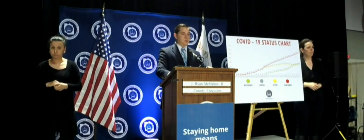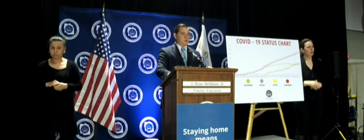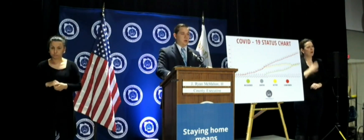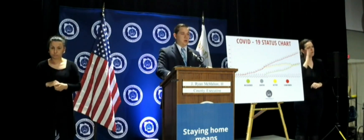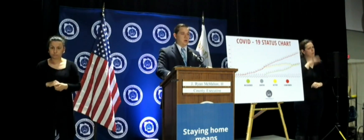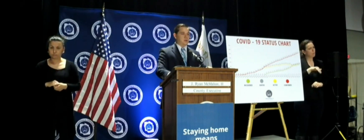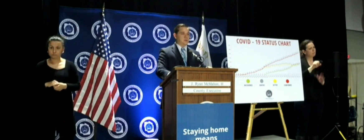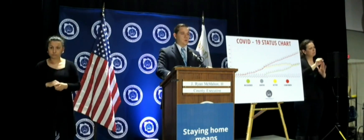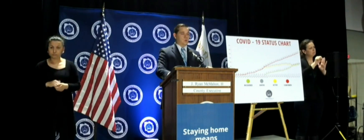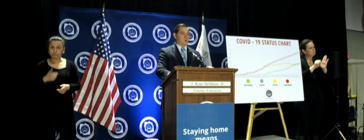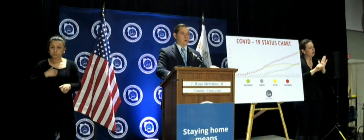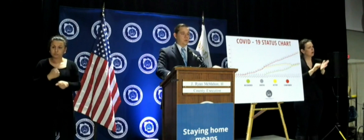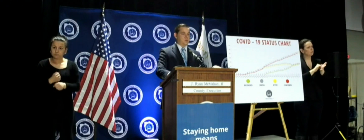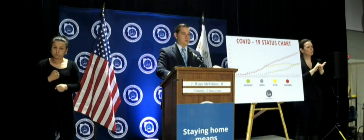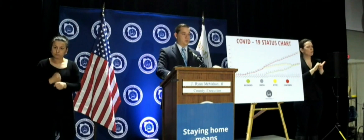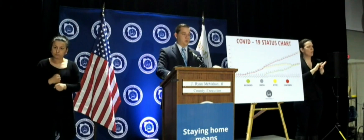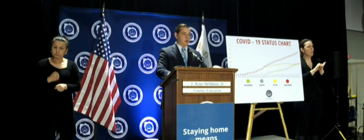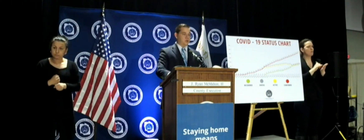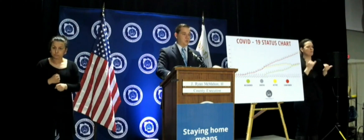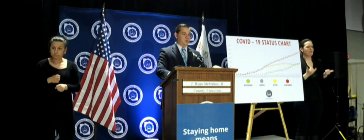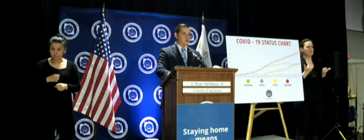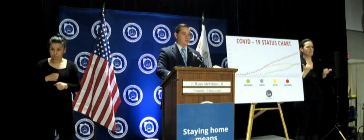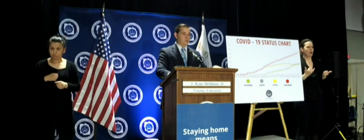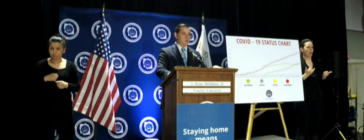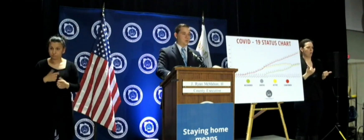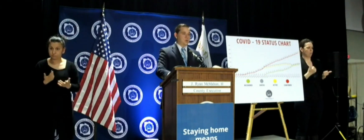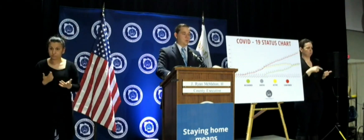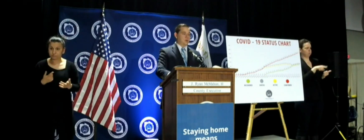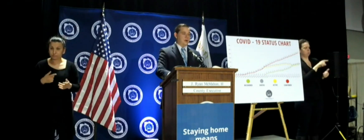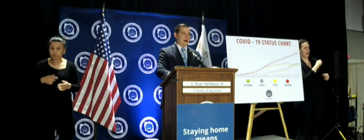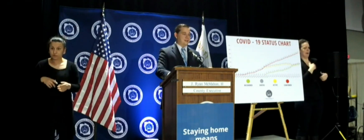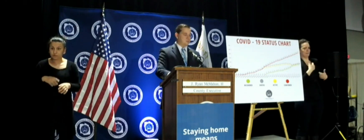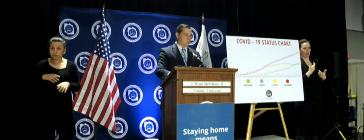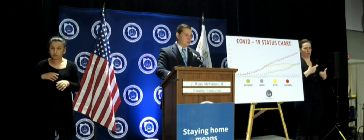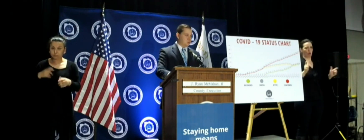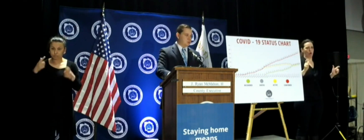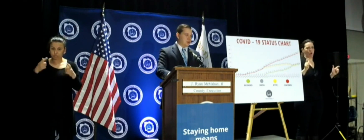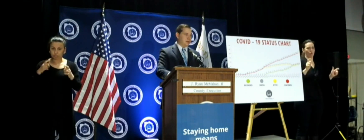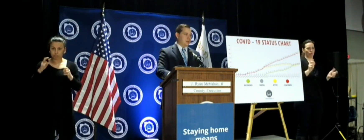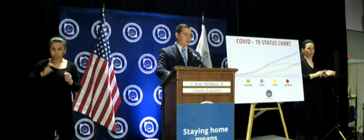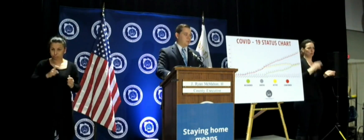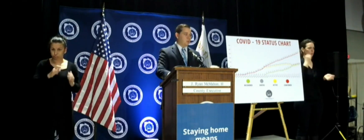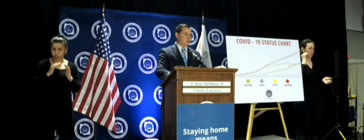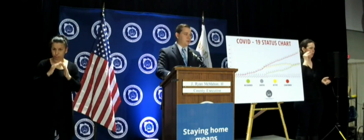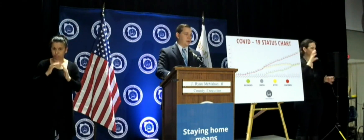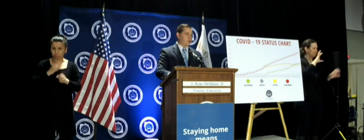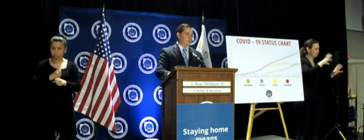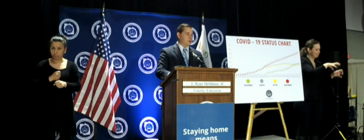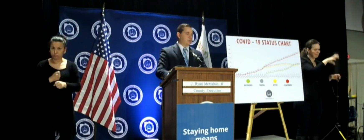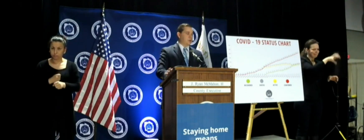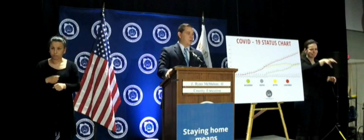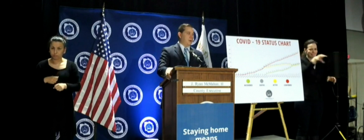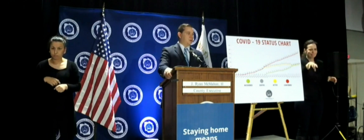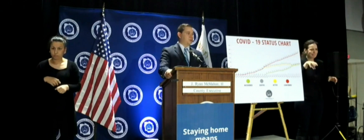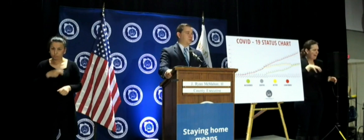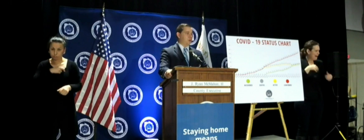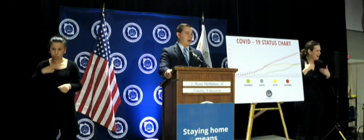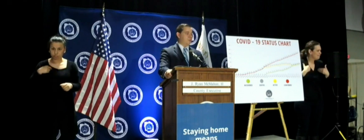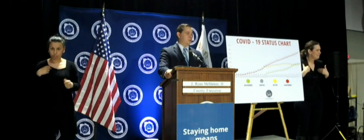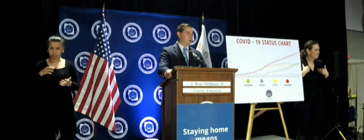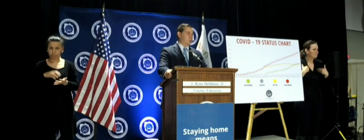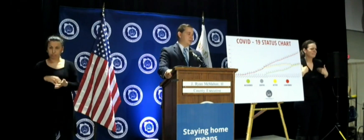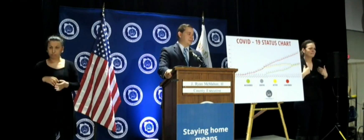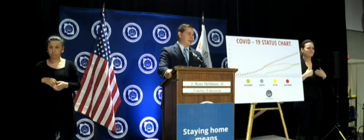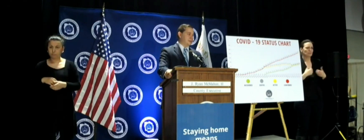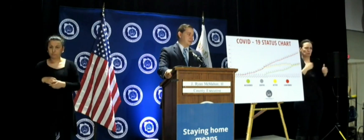ones. And so we're working with some of the larger ones too, with our hospitals, trying to get them to work together about doing